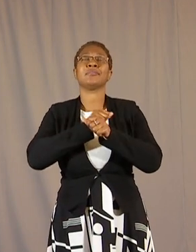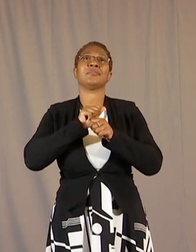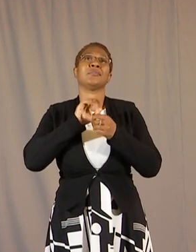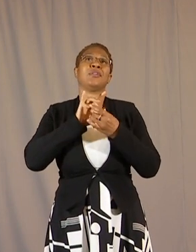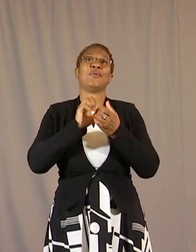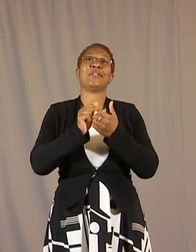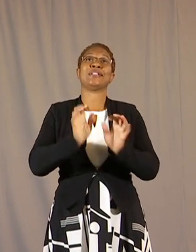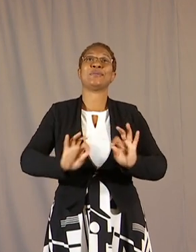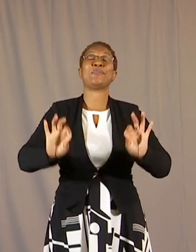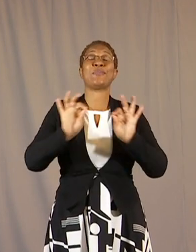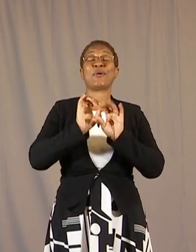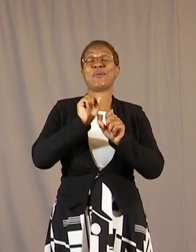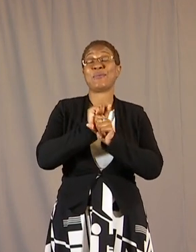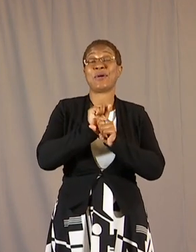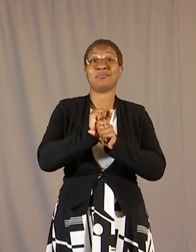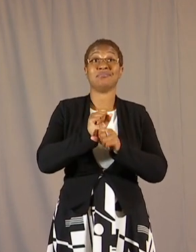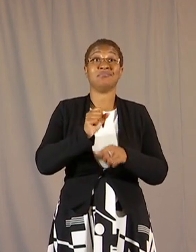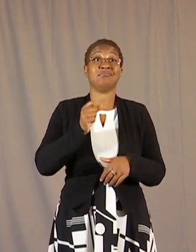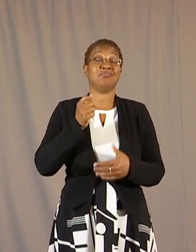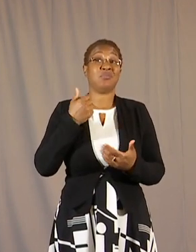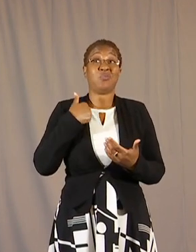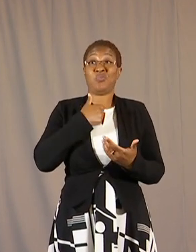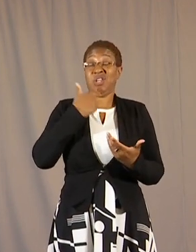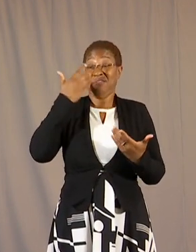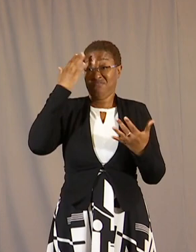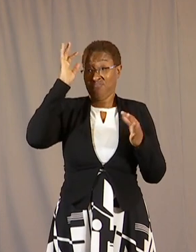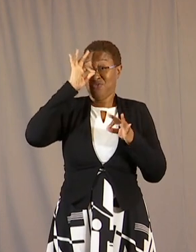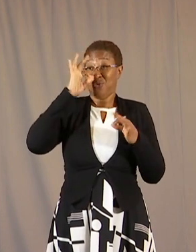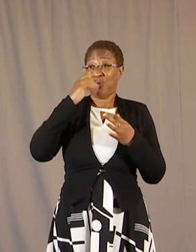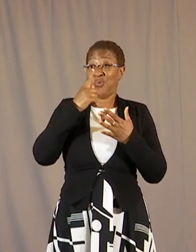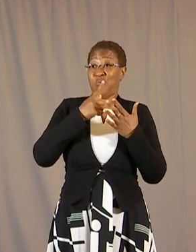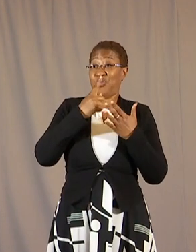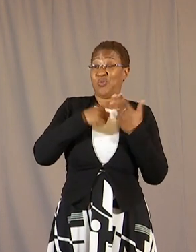we didn't know what COVID was and any of those things.